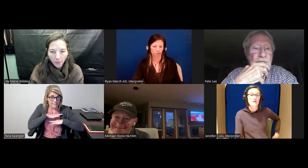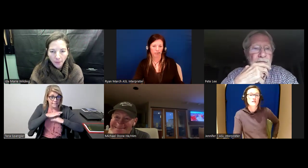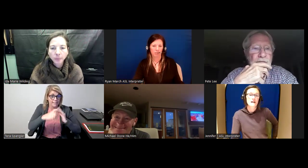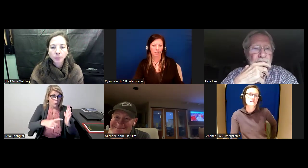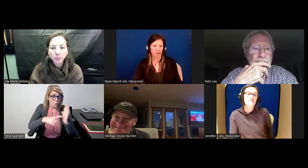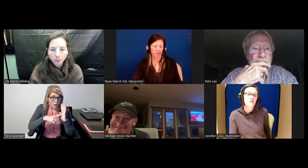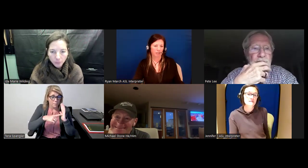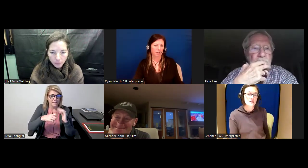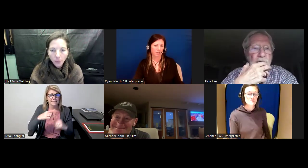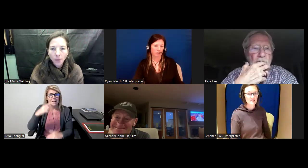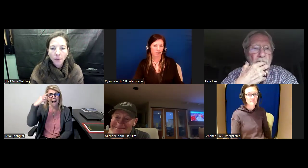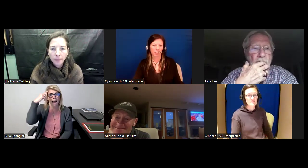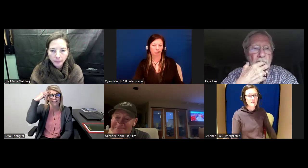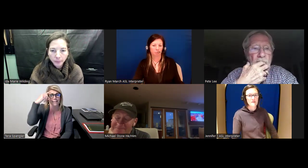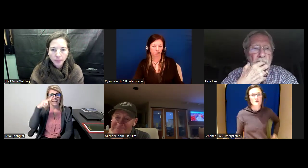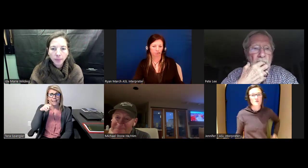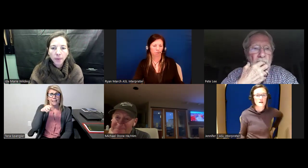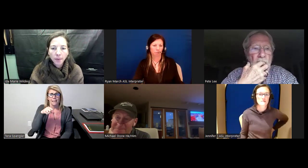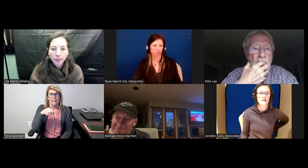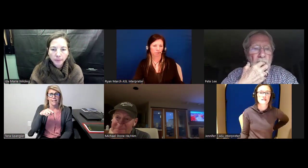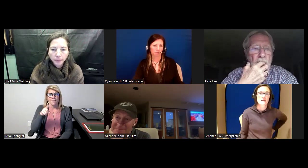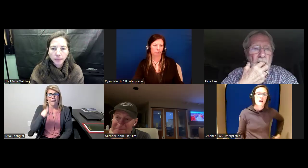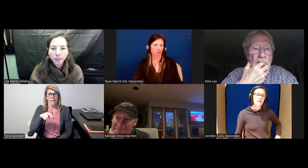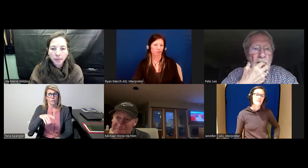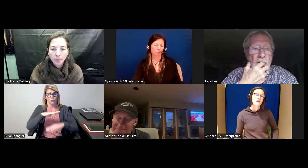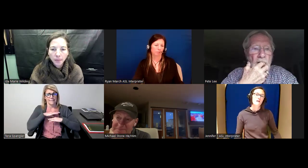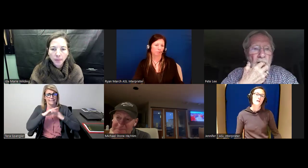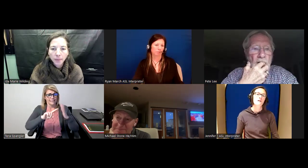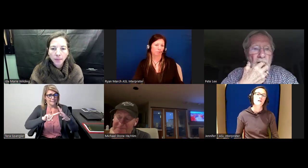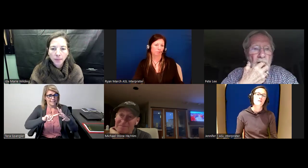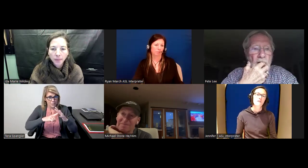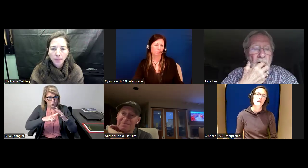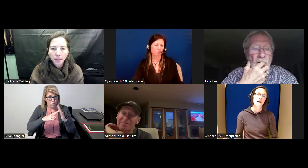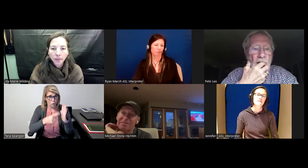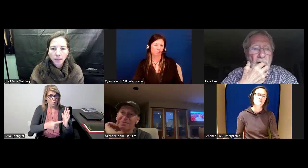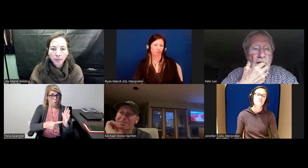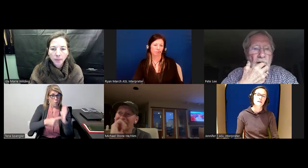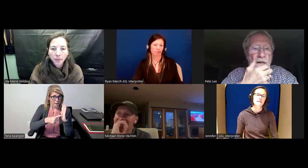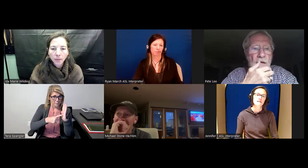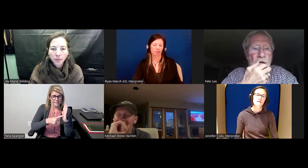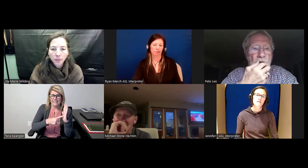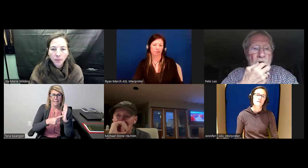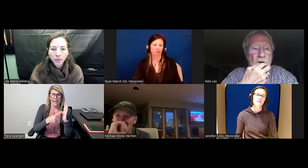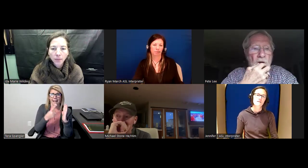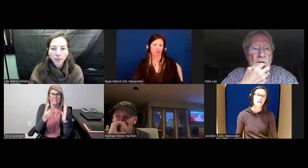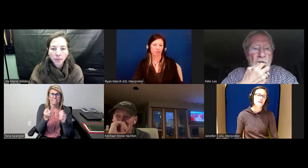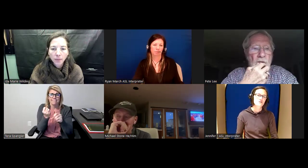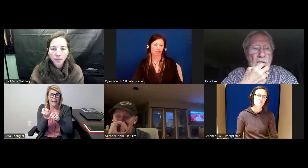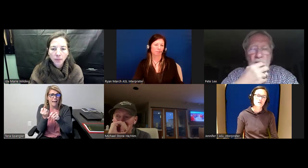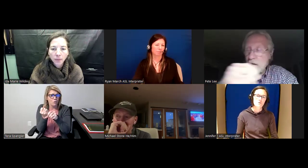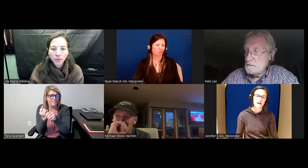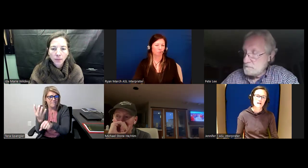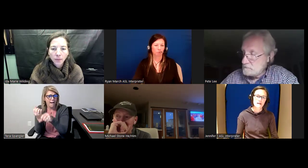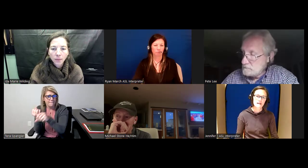for compliance, she follows up to see if they've met a requirement. I think that they have to meet the